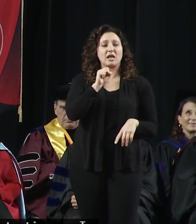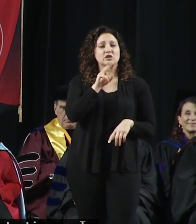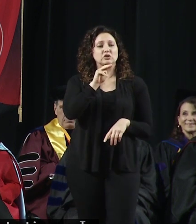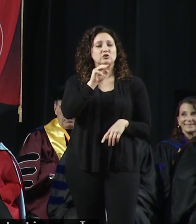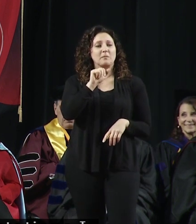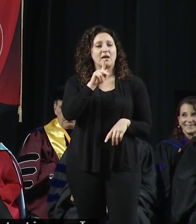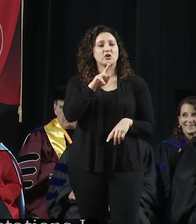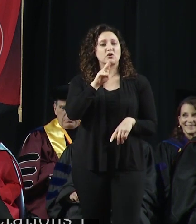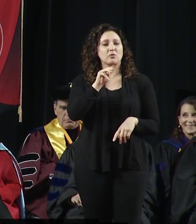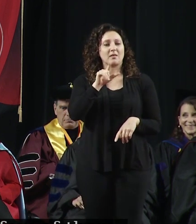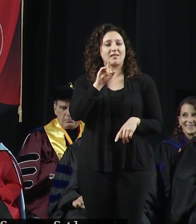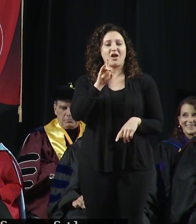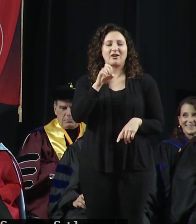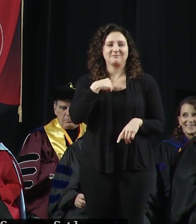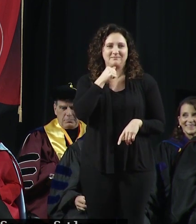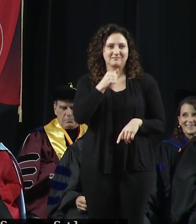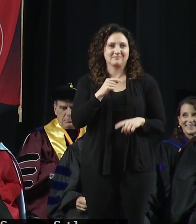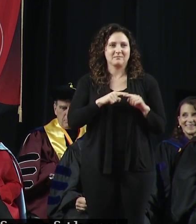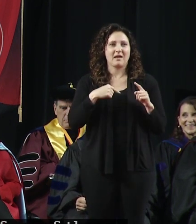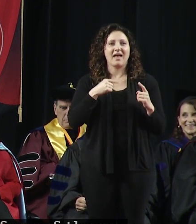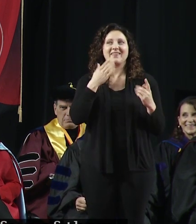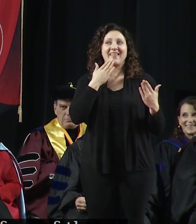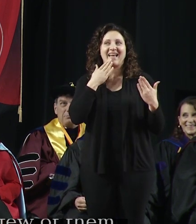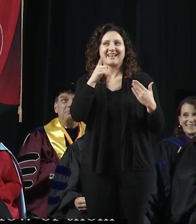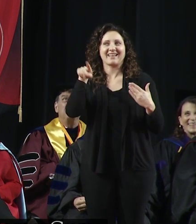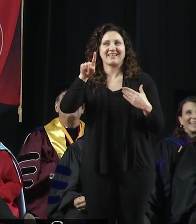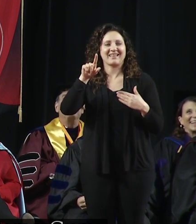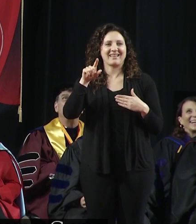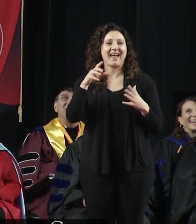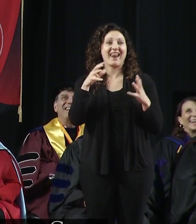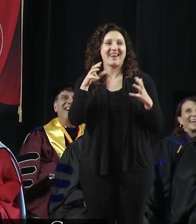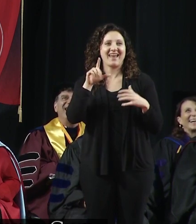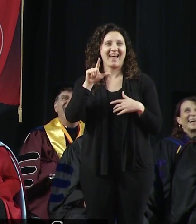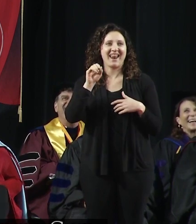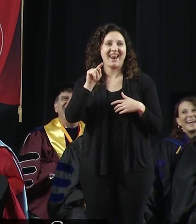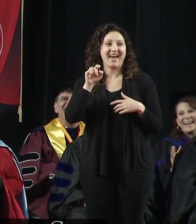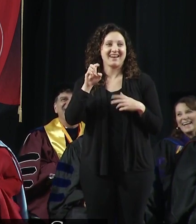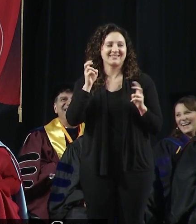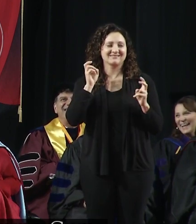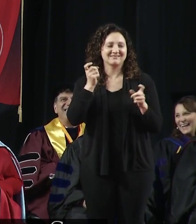laude, but I'd like to thank the laude that I made it here today.